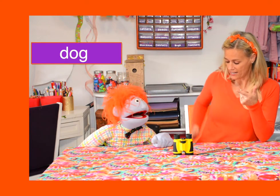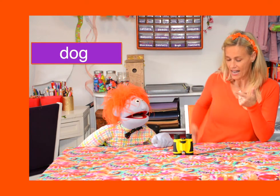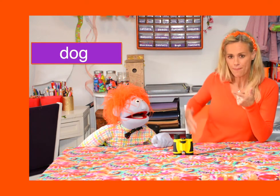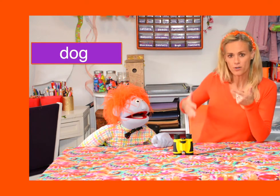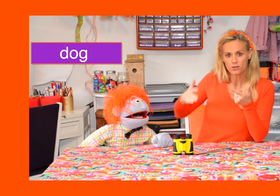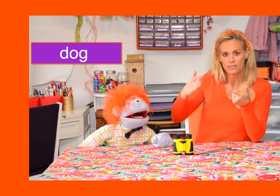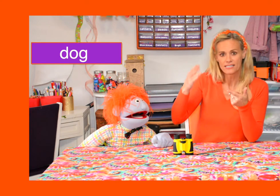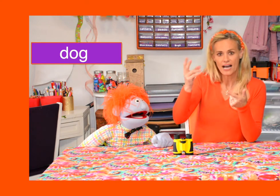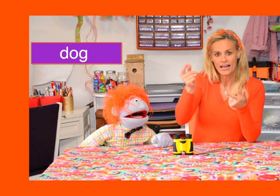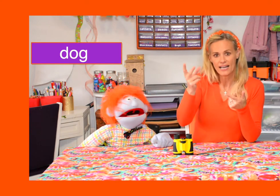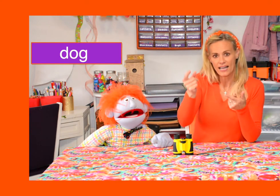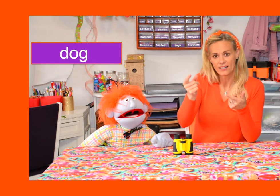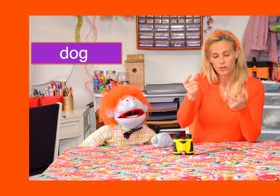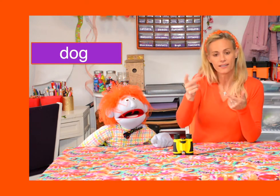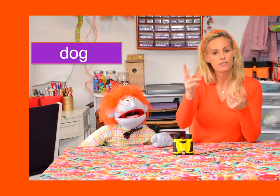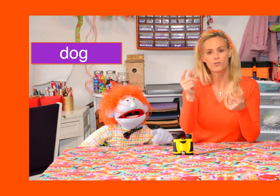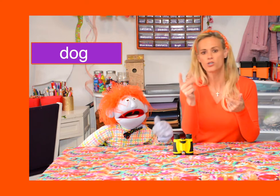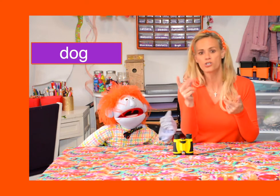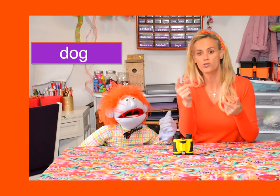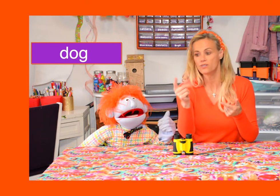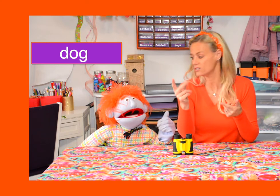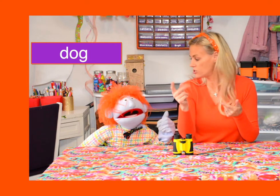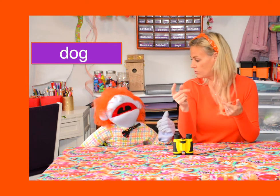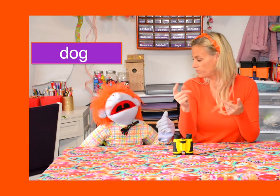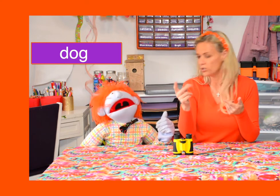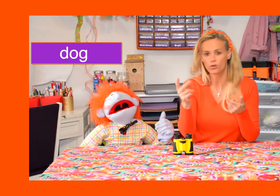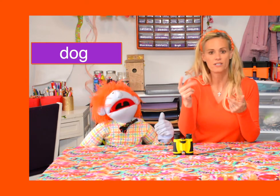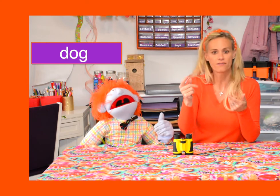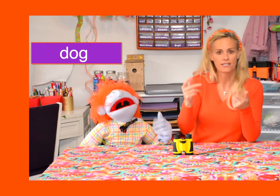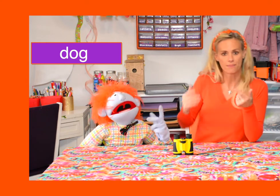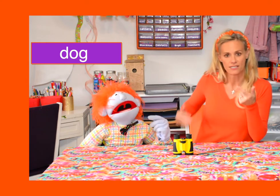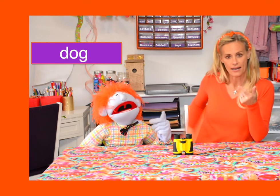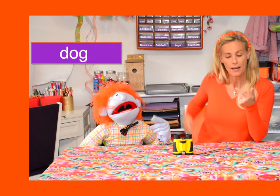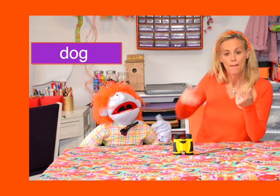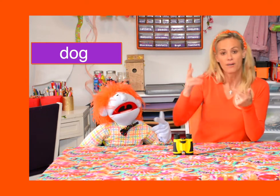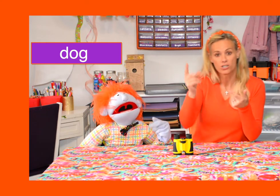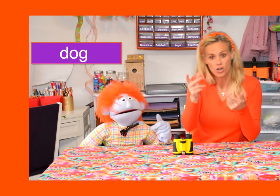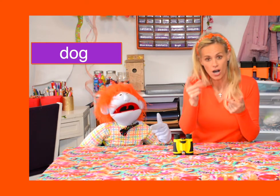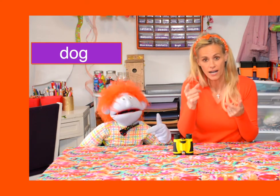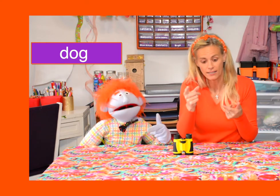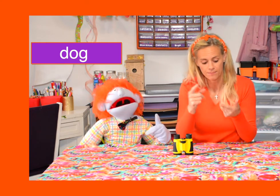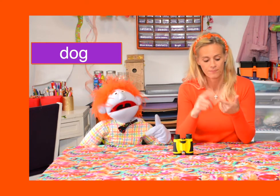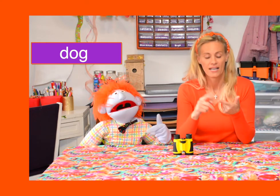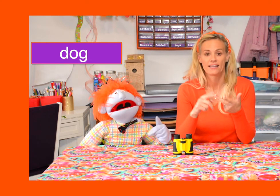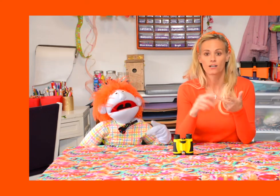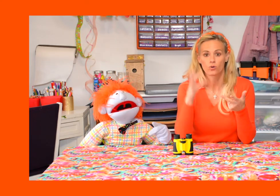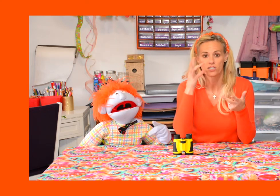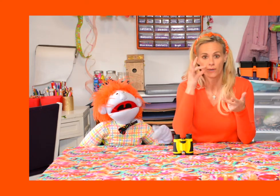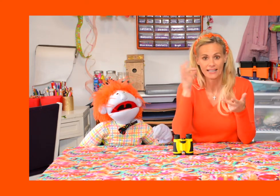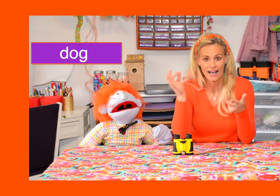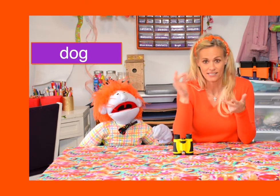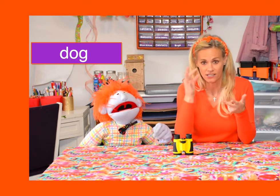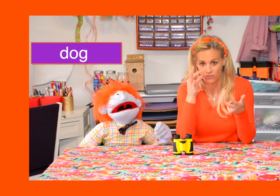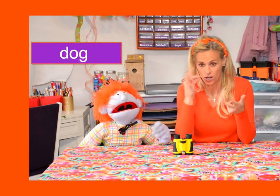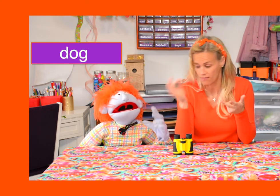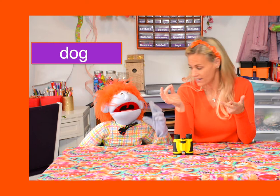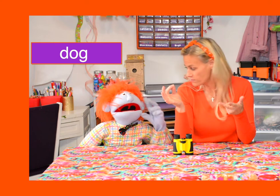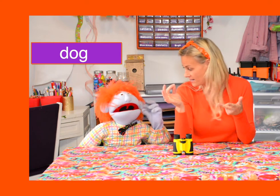tap your side and then go like this, but you can just do this too. You don't always have to tap the side. But dog, then, of course, there were cats involved. That's what made things